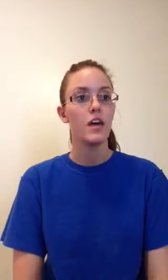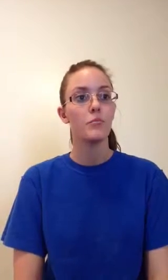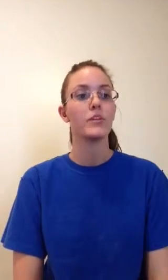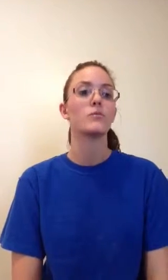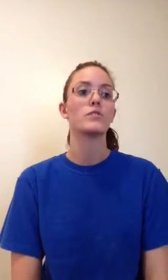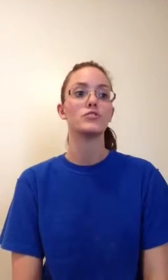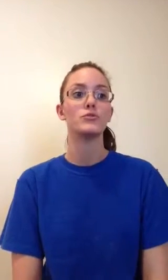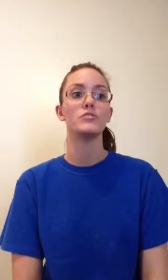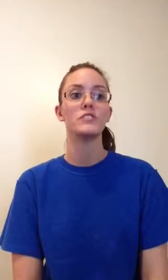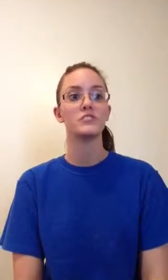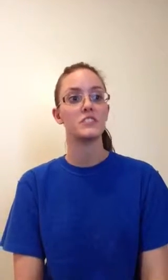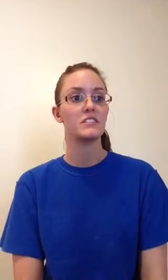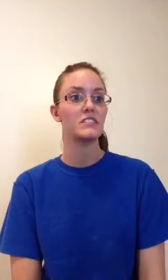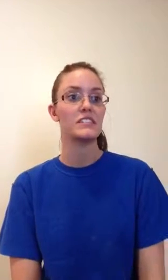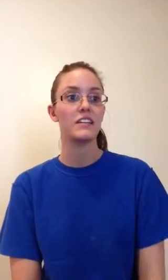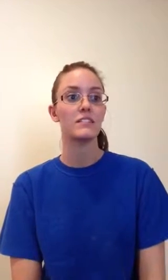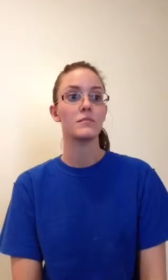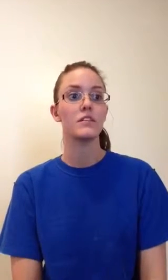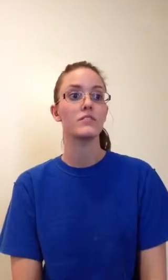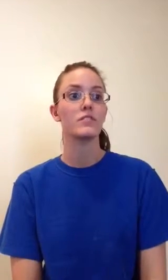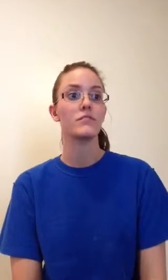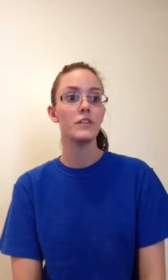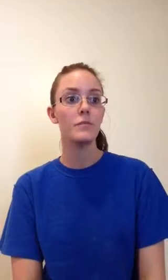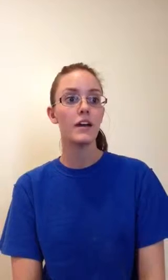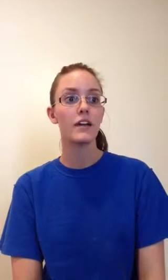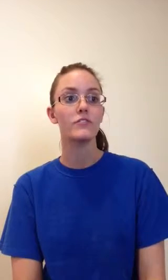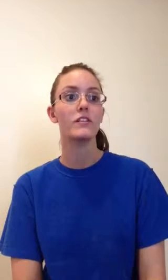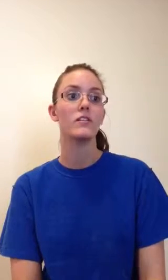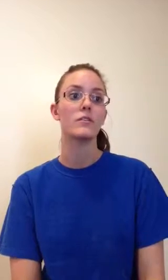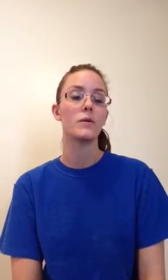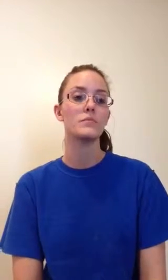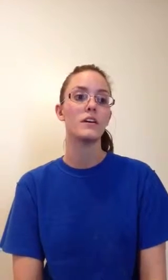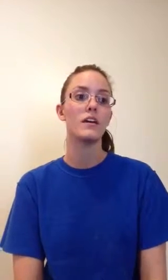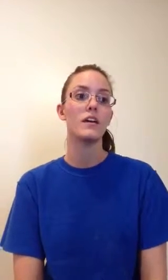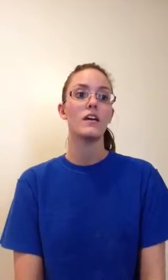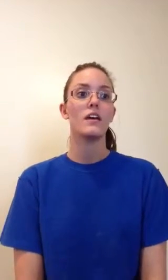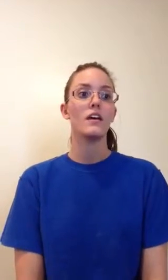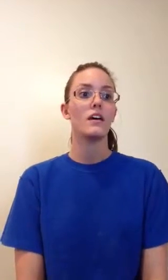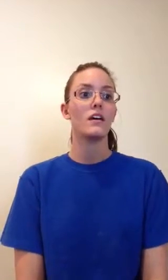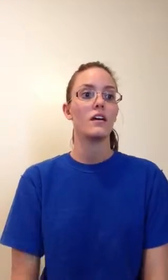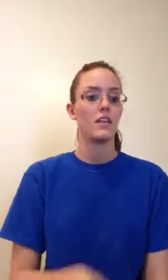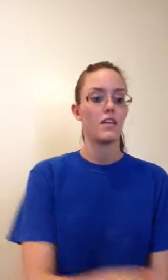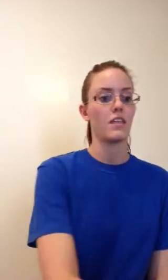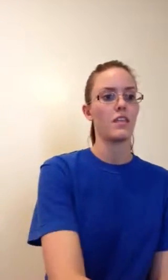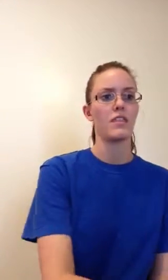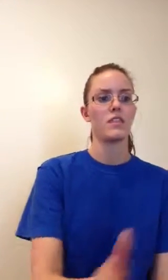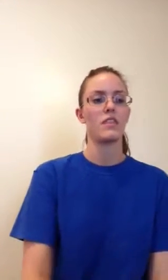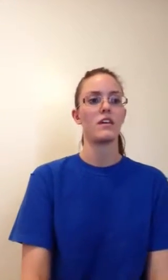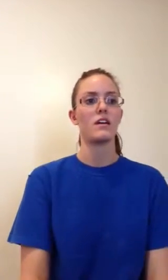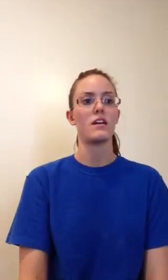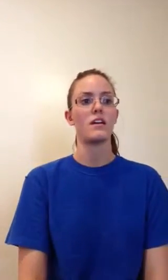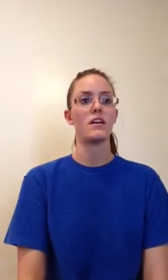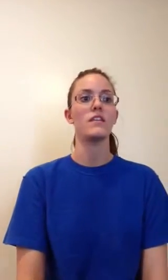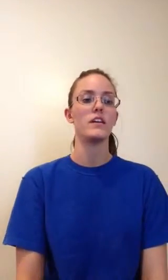bring in 1 or 2 senior citizens and ask them to give us our feedback after they look at the website. Have the people. And